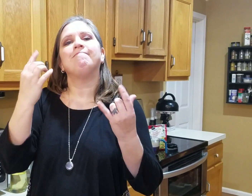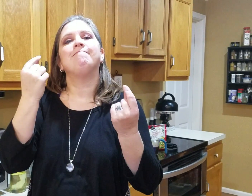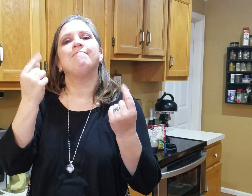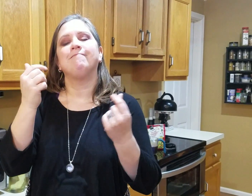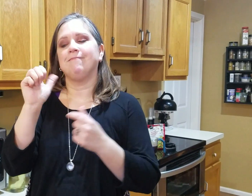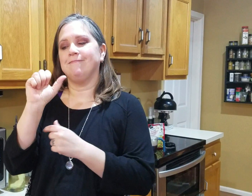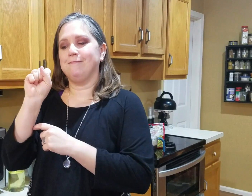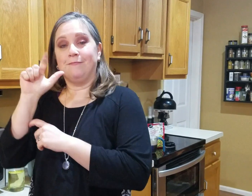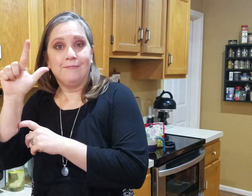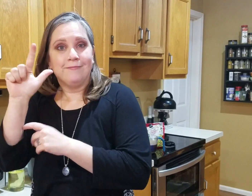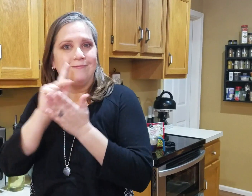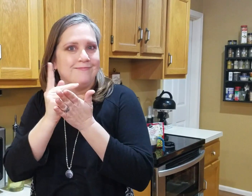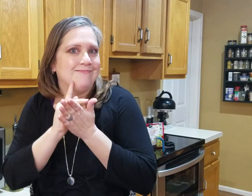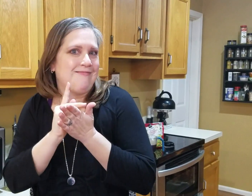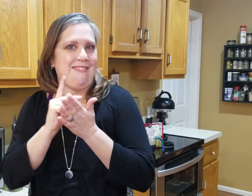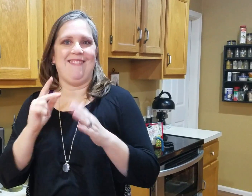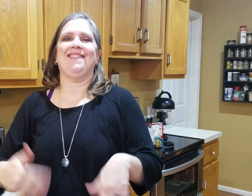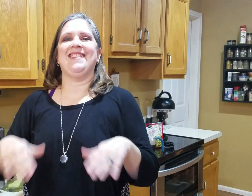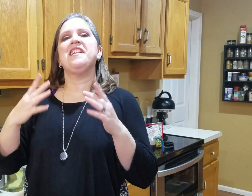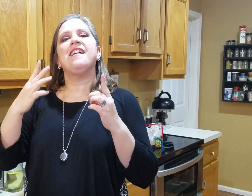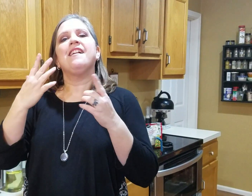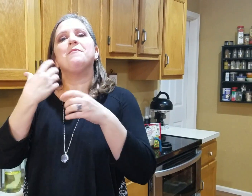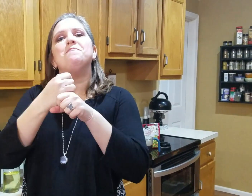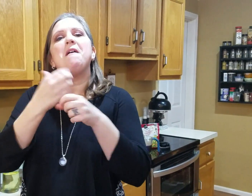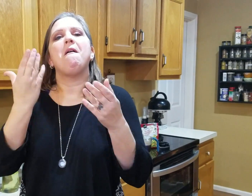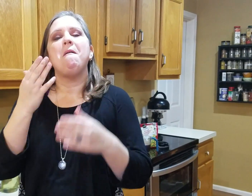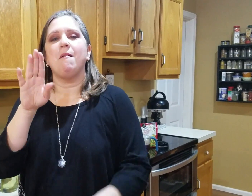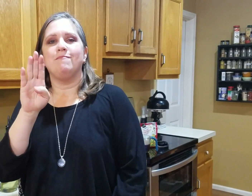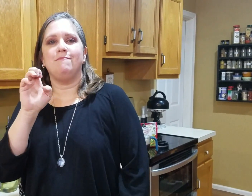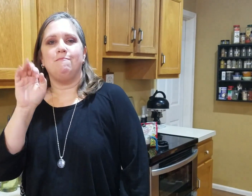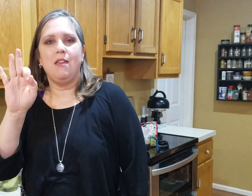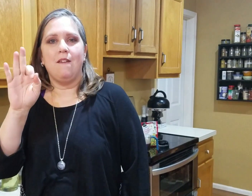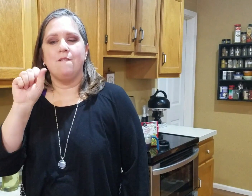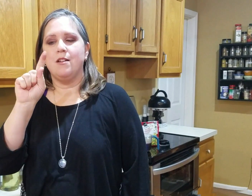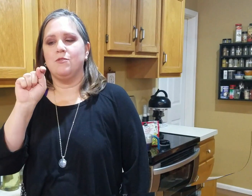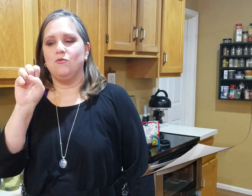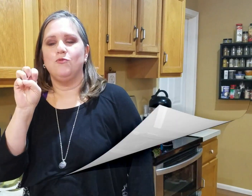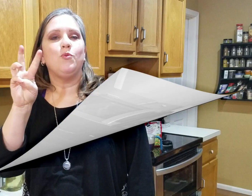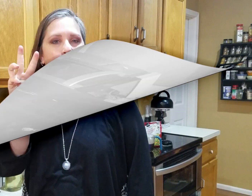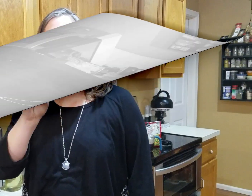and today you're in my ASL kitchen. I'm going to be making beef stew.